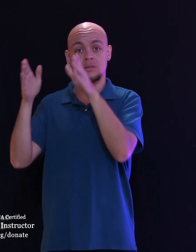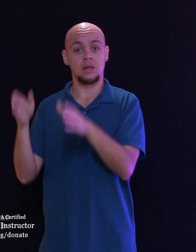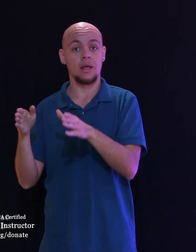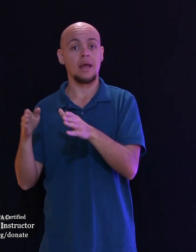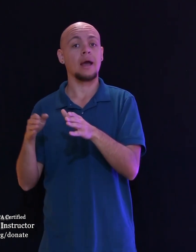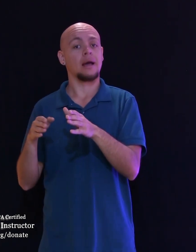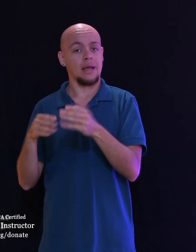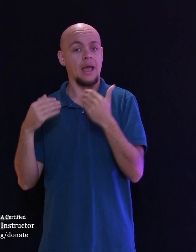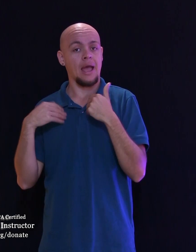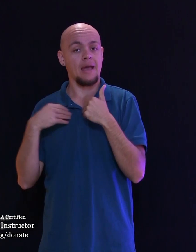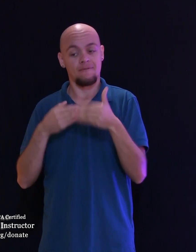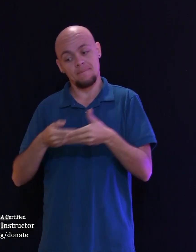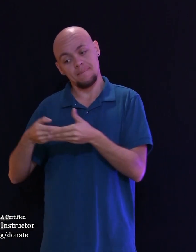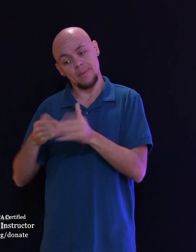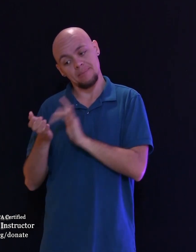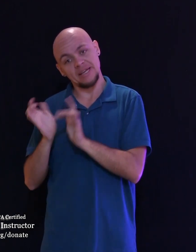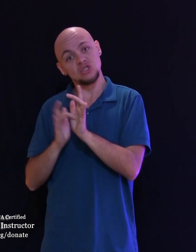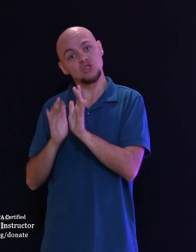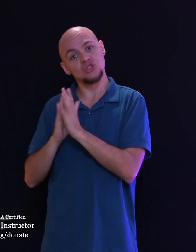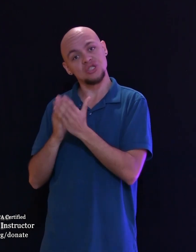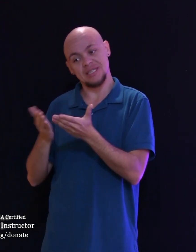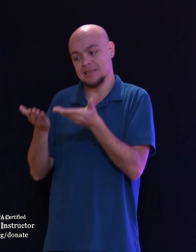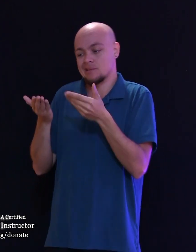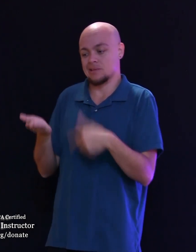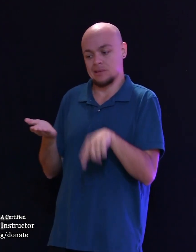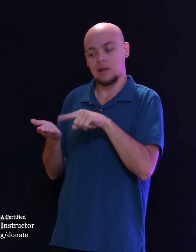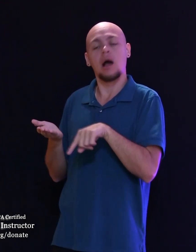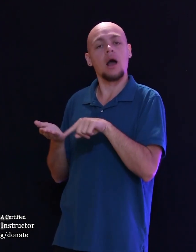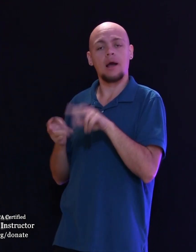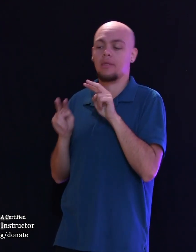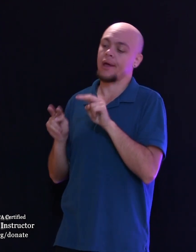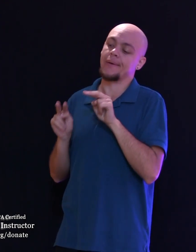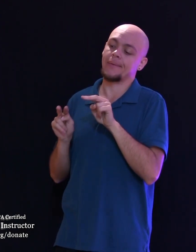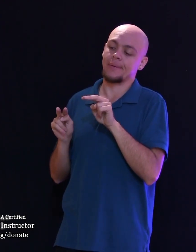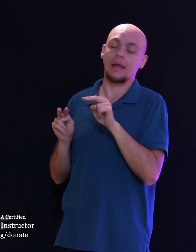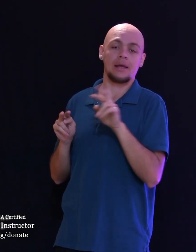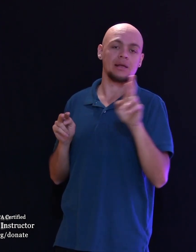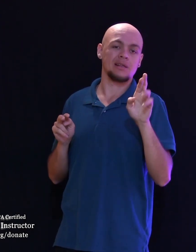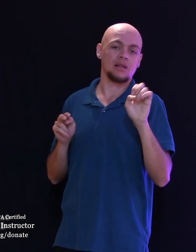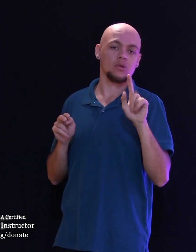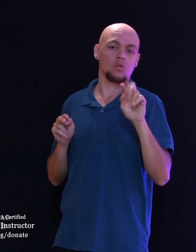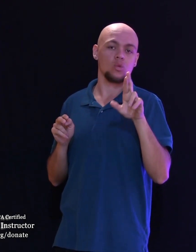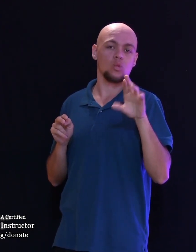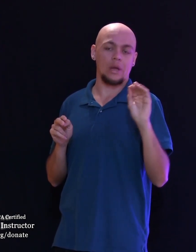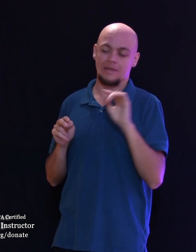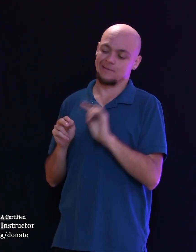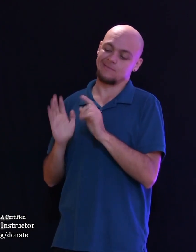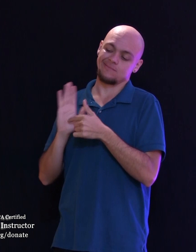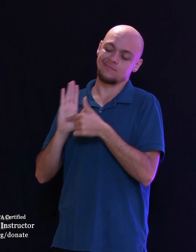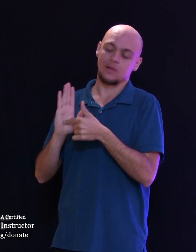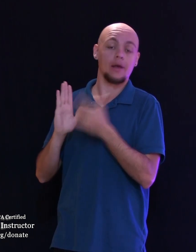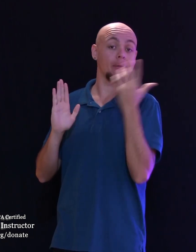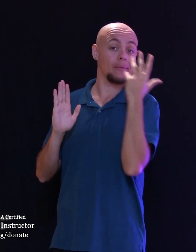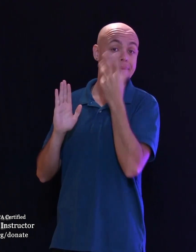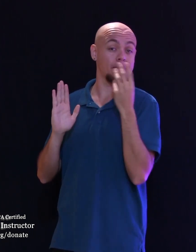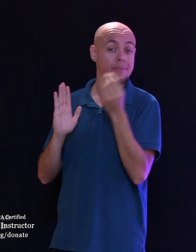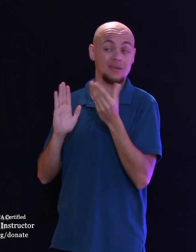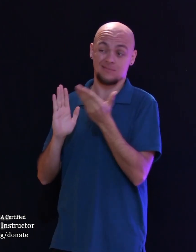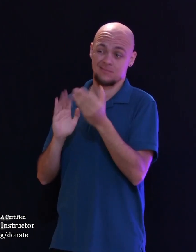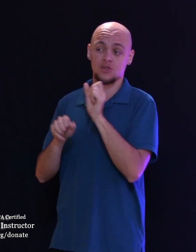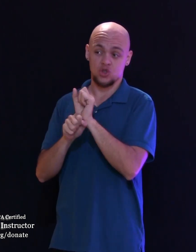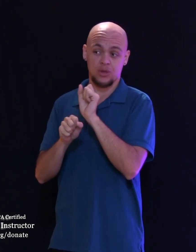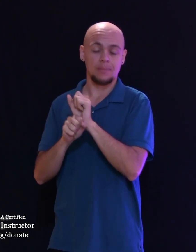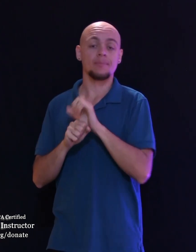right, nativity set. People stop by and see it. They love it. It's kind of this retro nativity set that's up there. It's beautiful. He does a beautiful